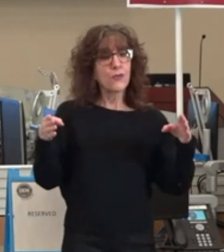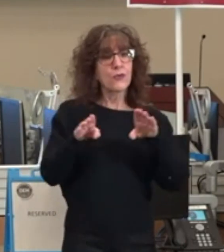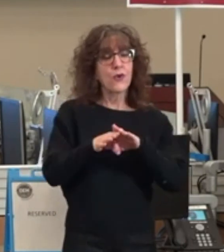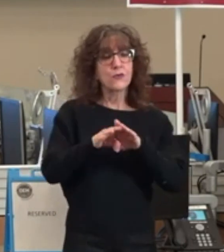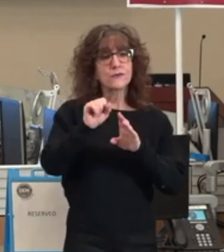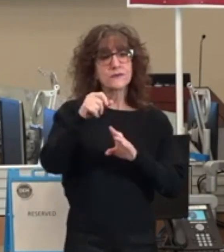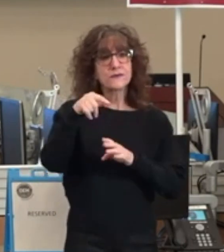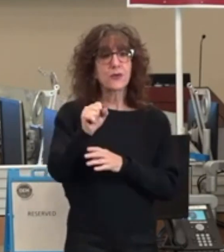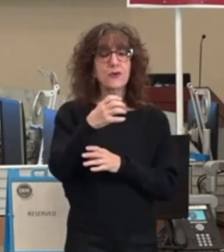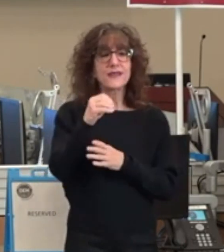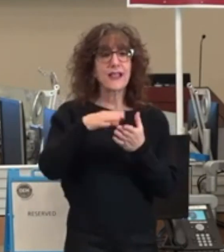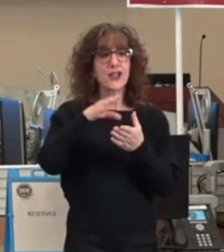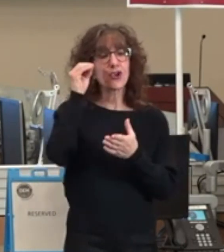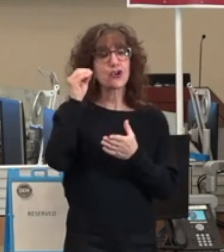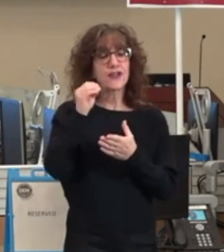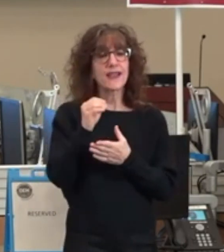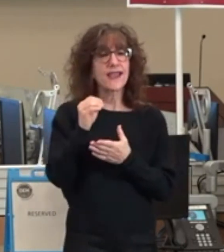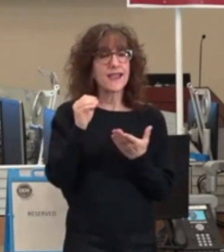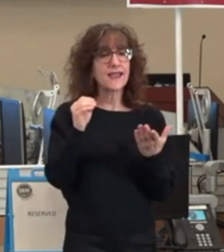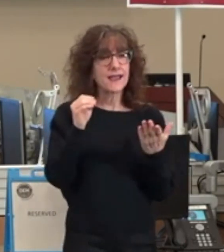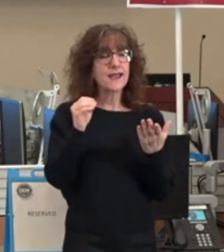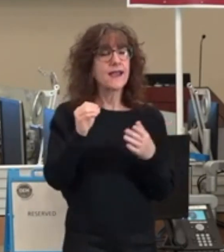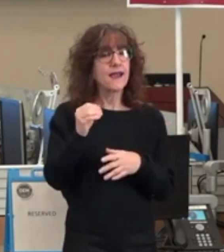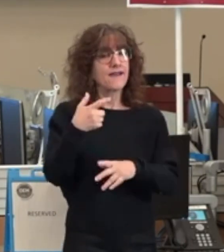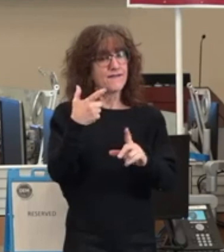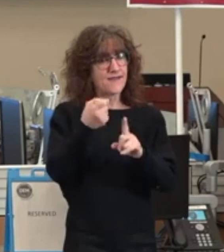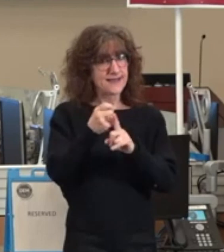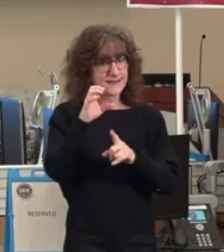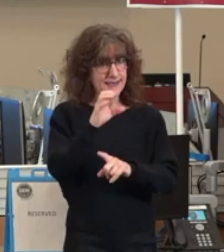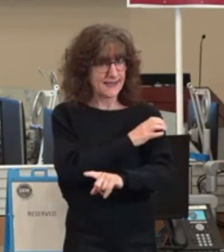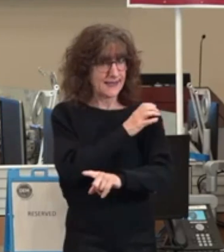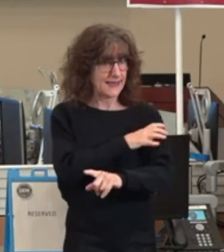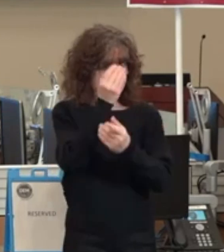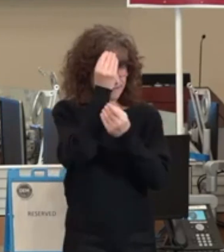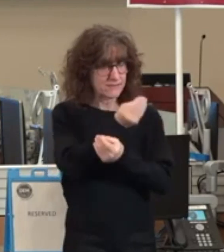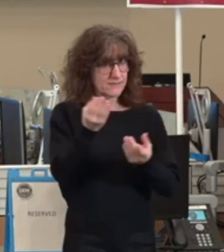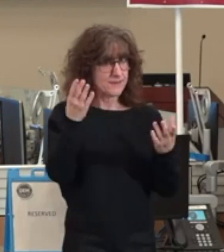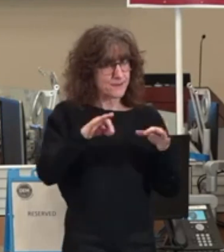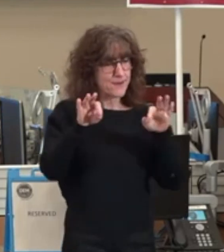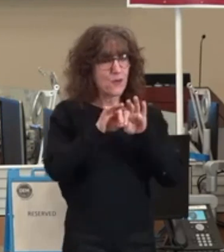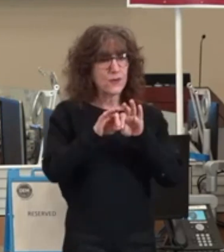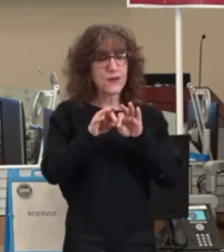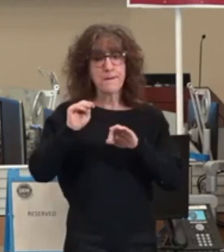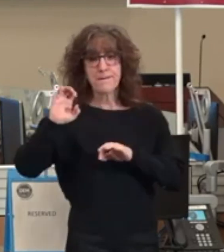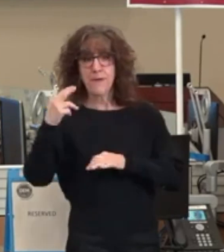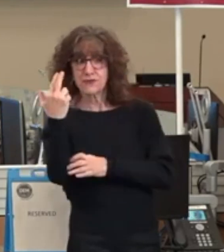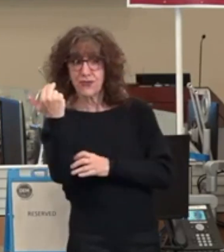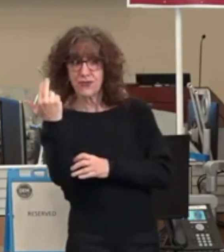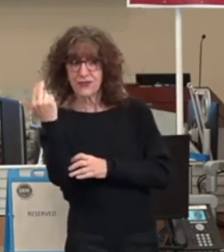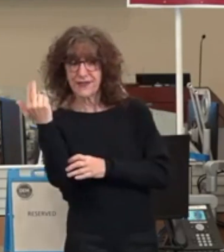our sports and learning vaccination clinic, and this is really important to get this information out, and we'll continue talking about it from March